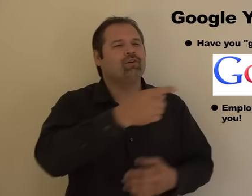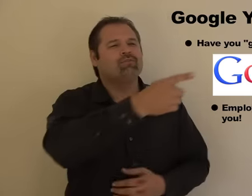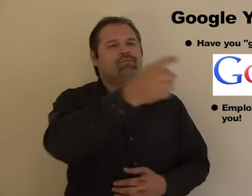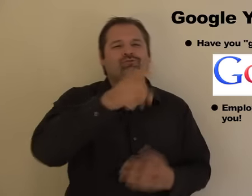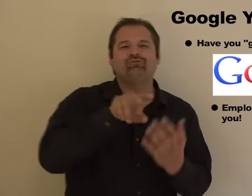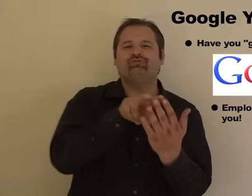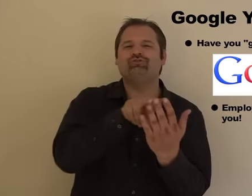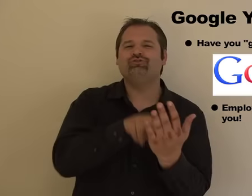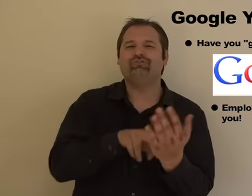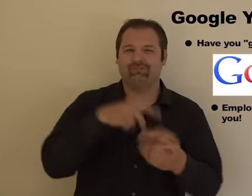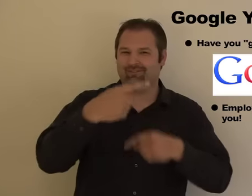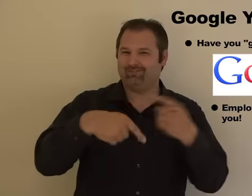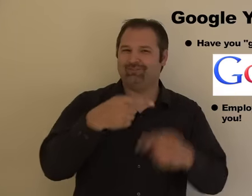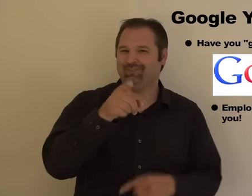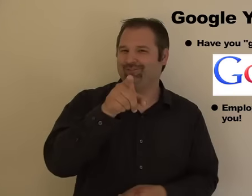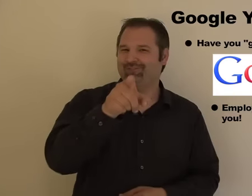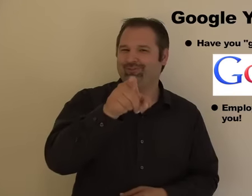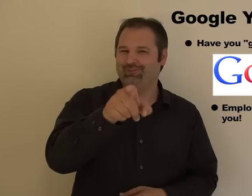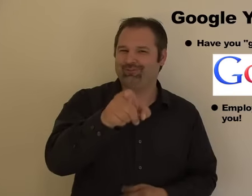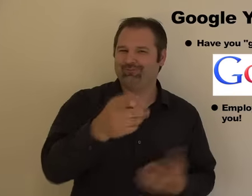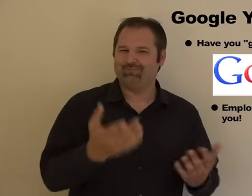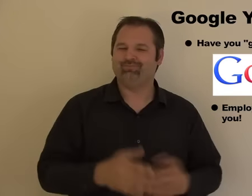You must know what they are reading about you.